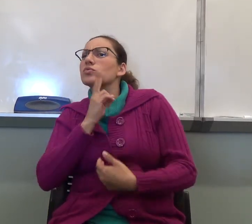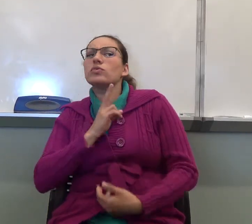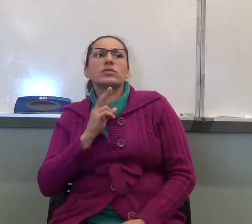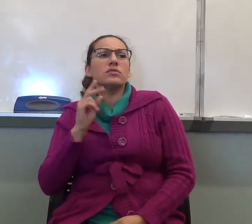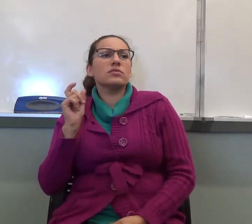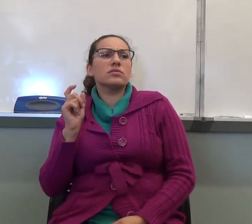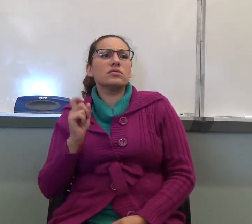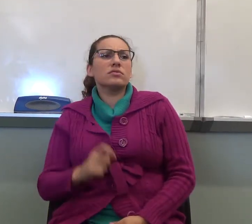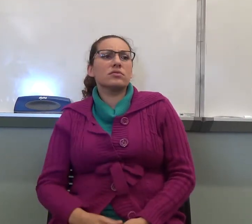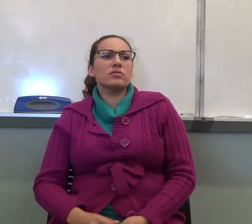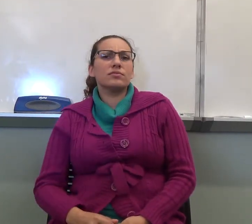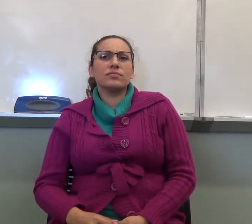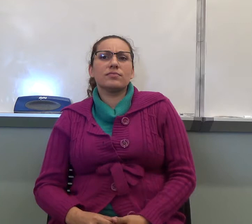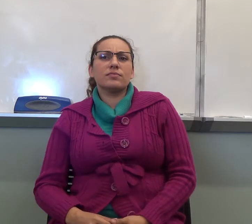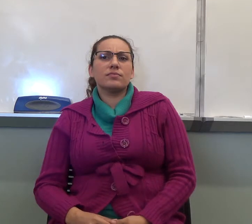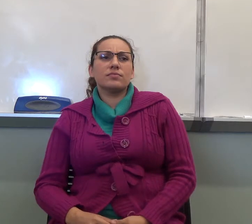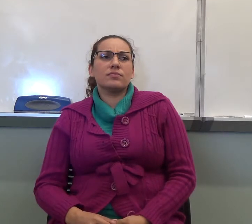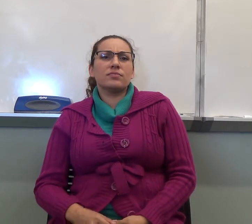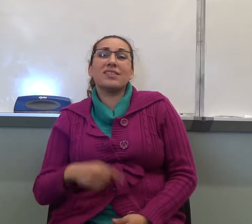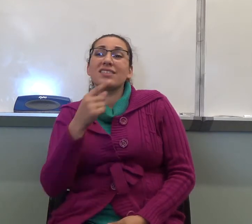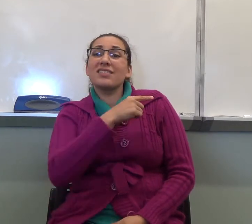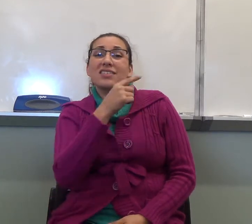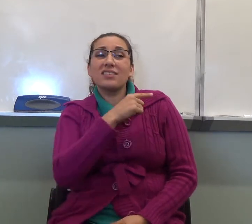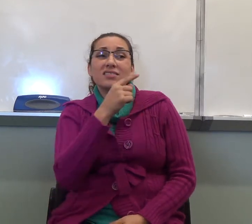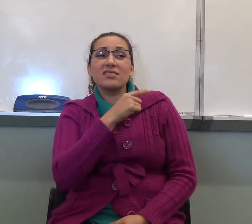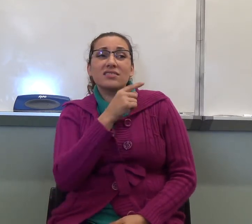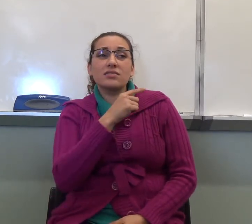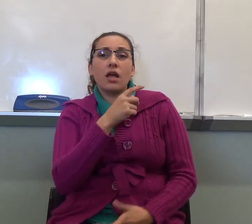Okay, this has to do with complementary probabilities.